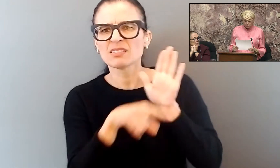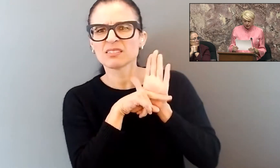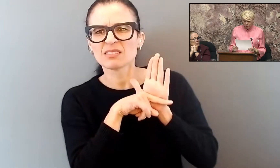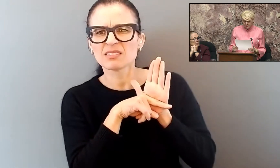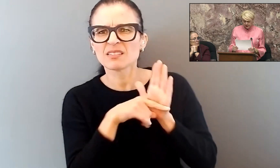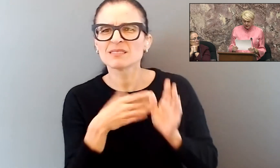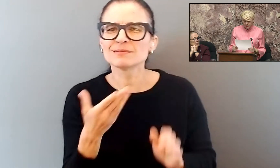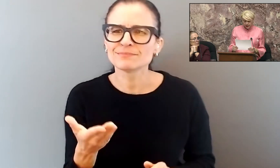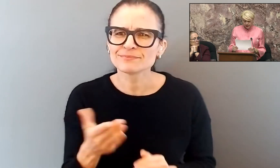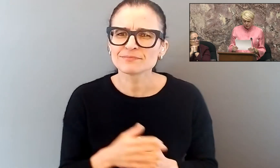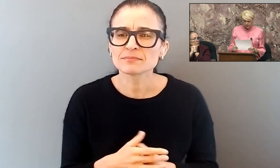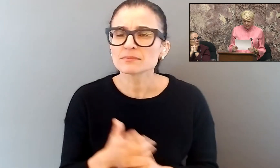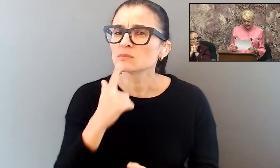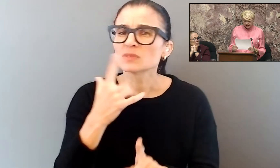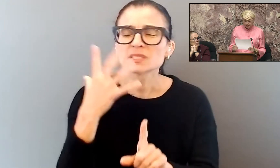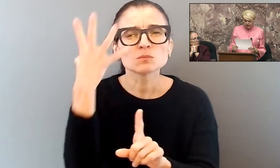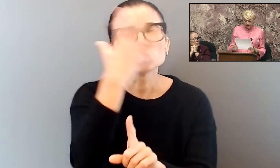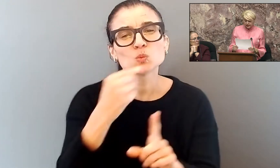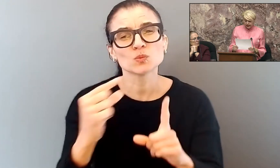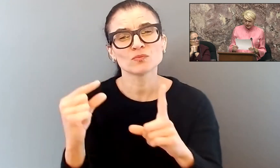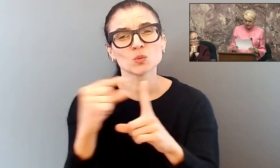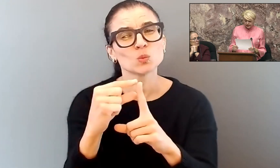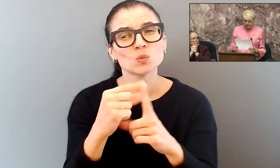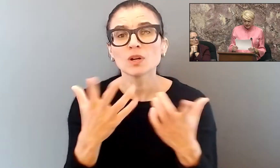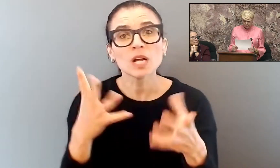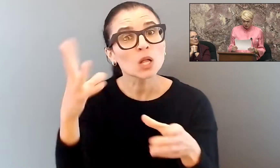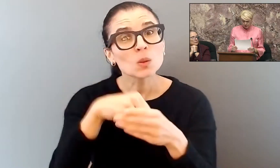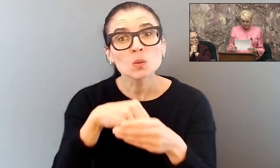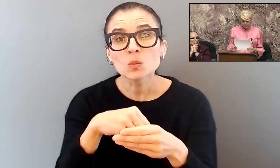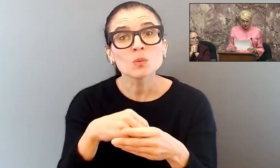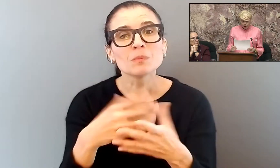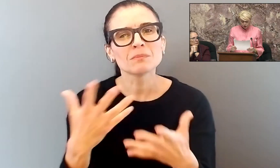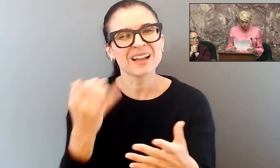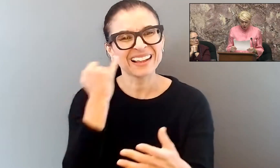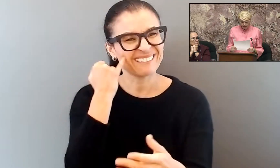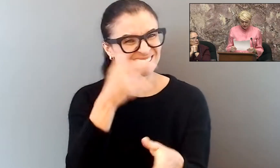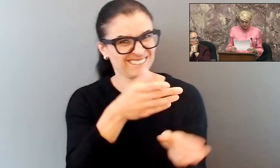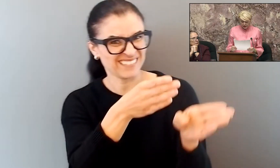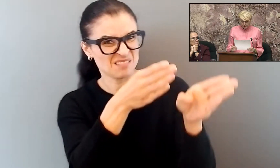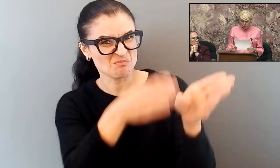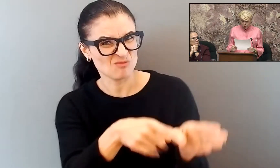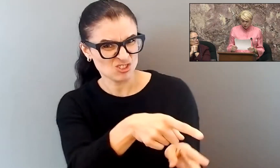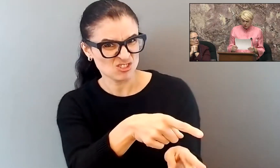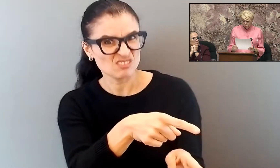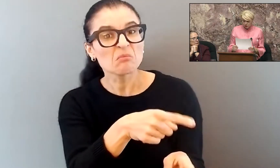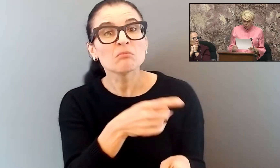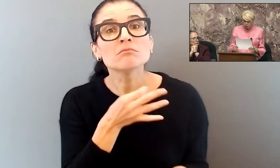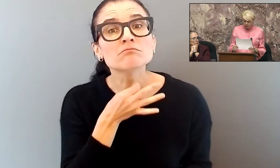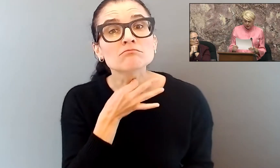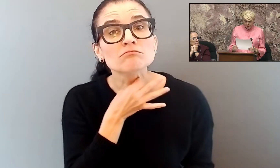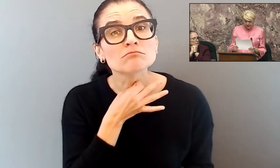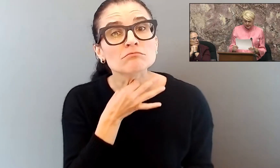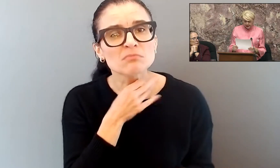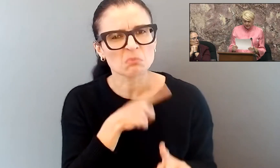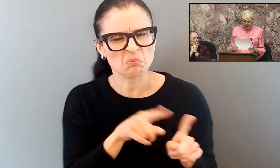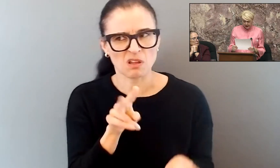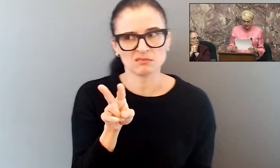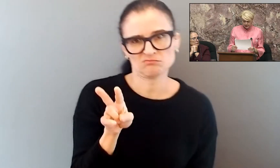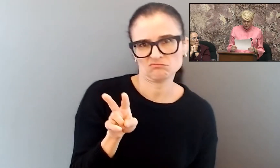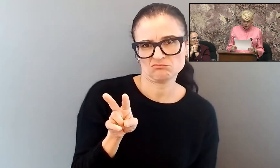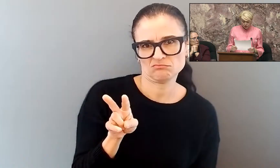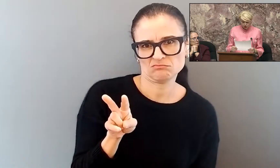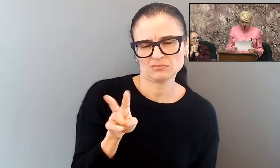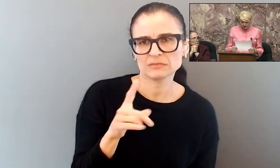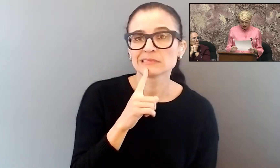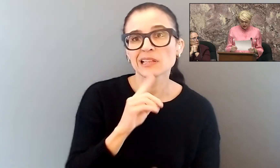when curiosity is replaced by silence and assumption. Too often, people choose to assume instead of